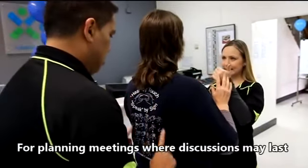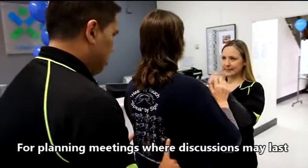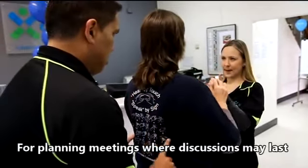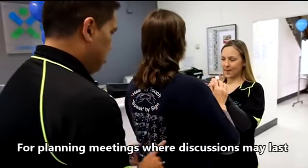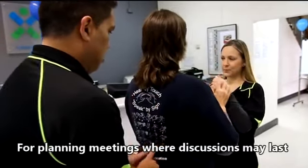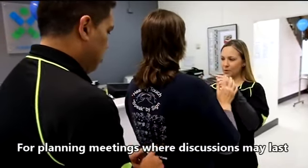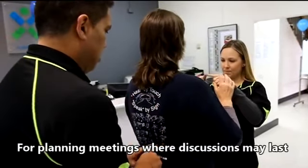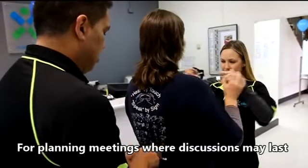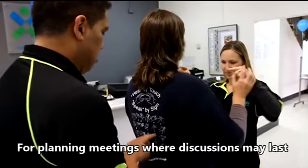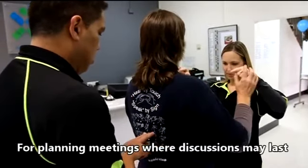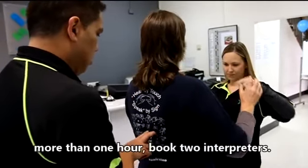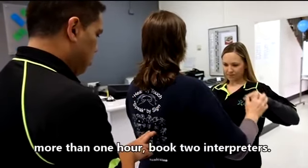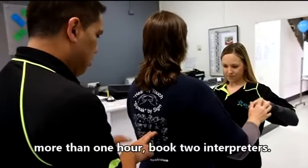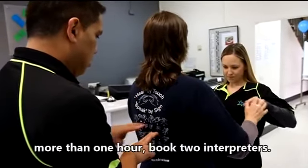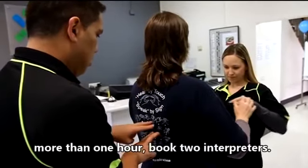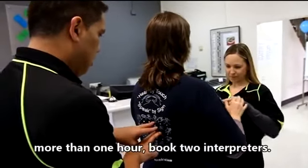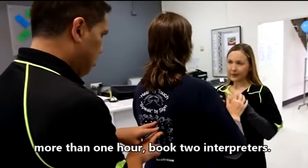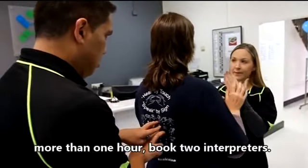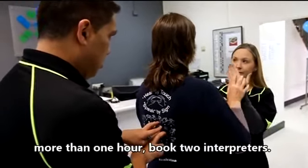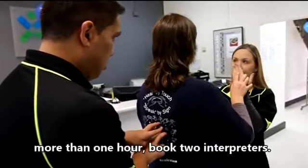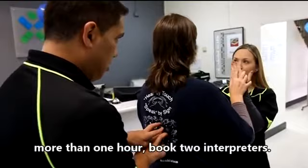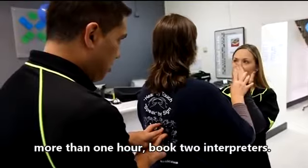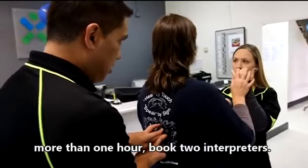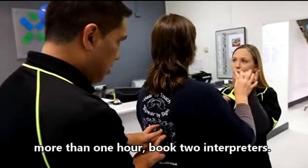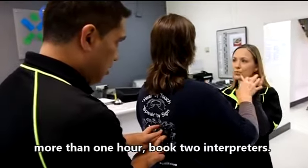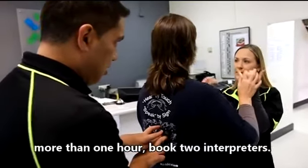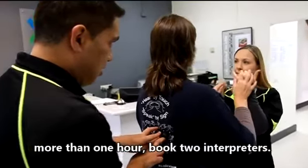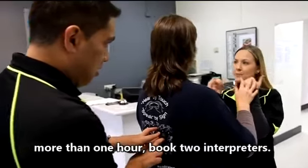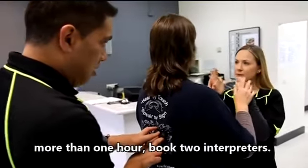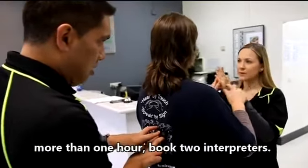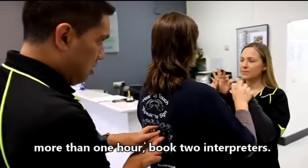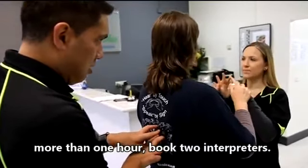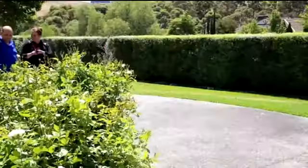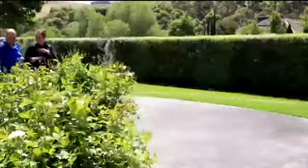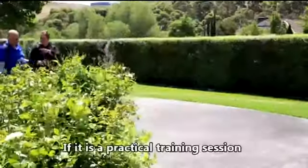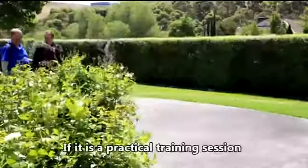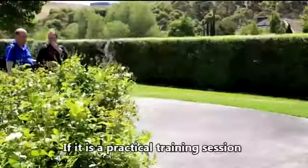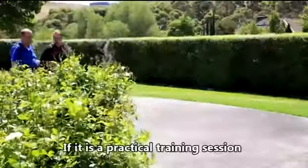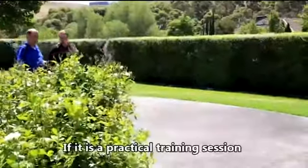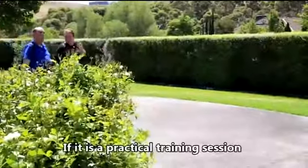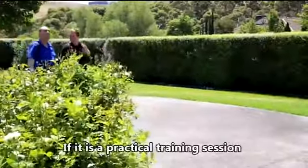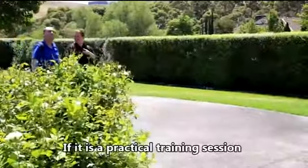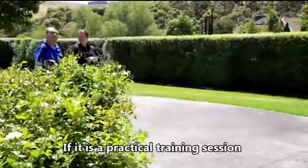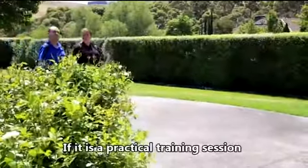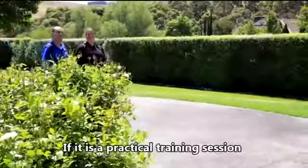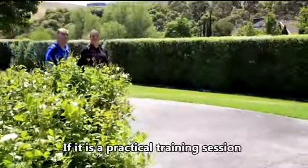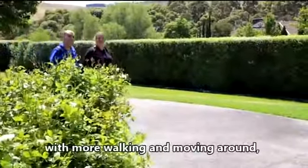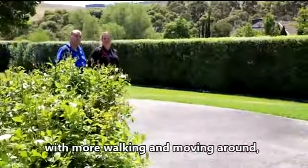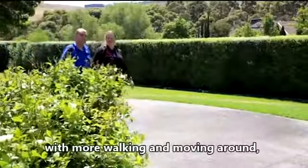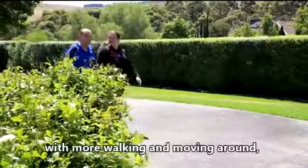meetings where discussions may last more than 1 hour, book 2 interpreters. If it is a practical training session with more